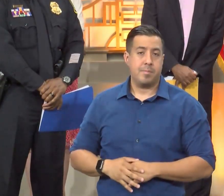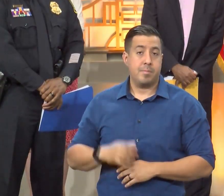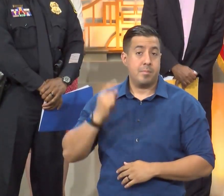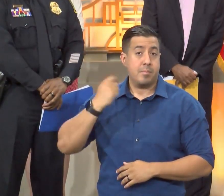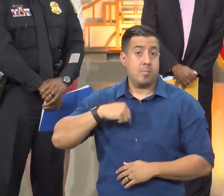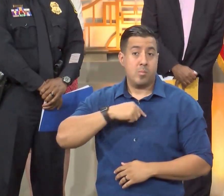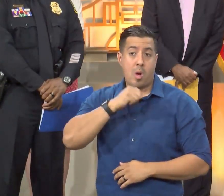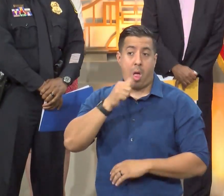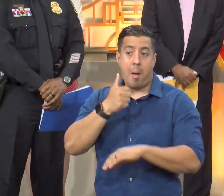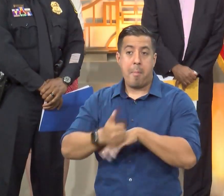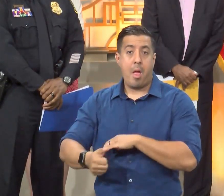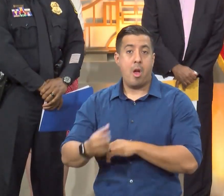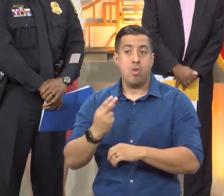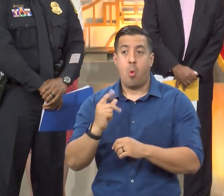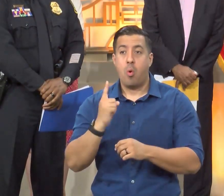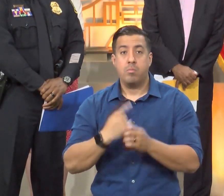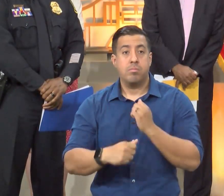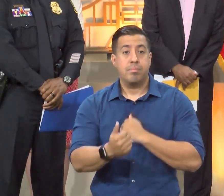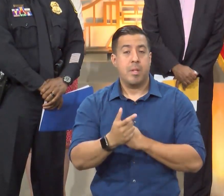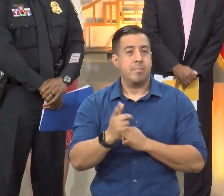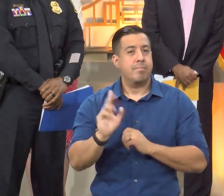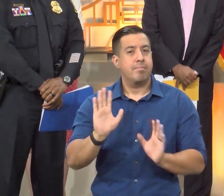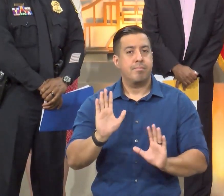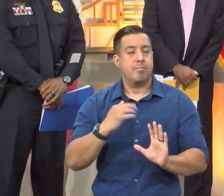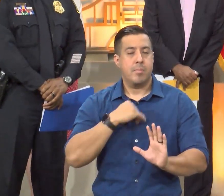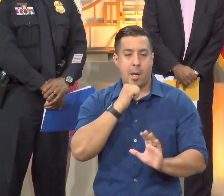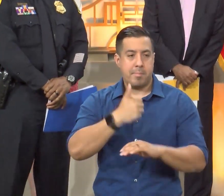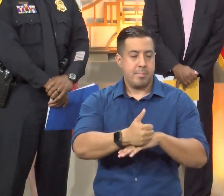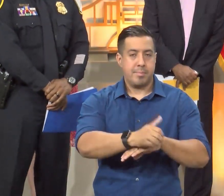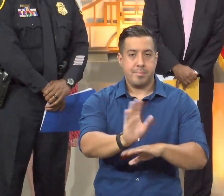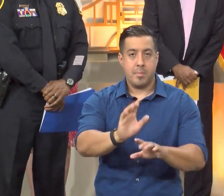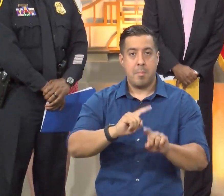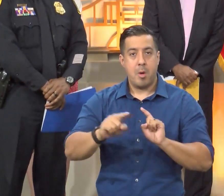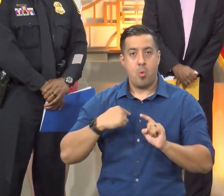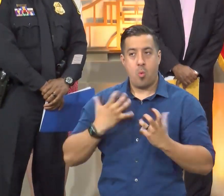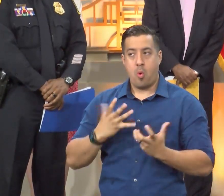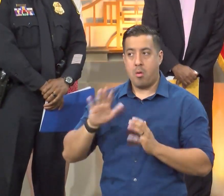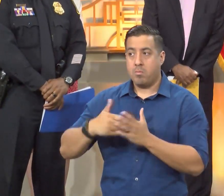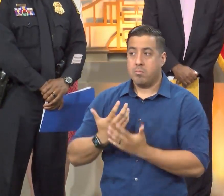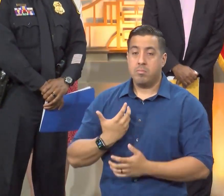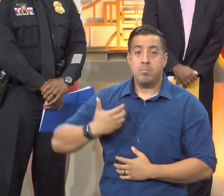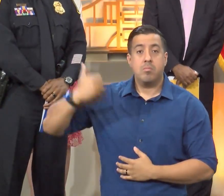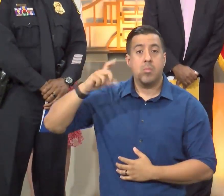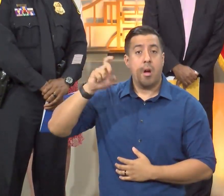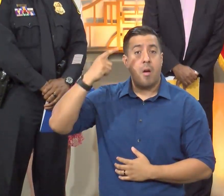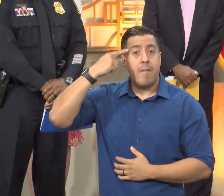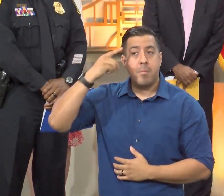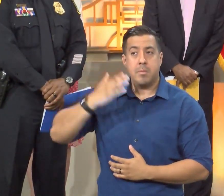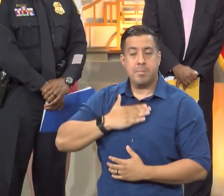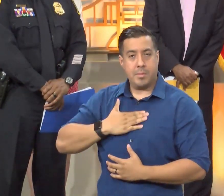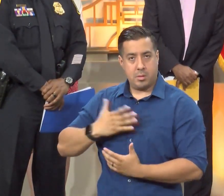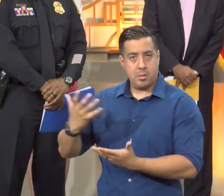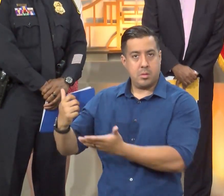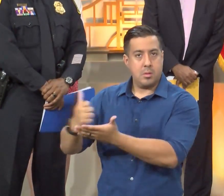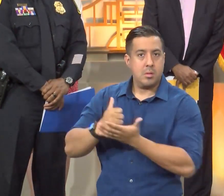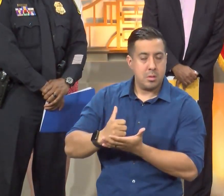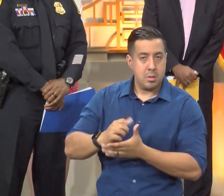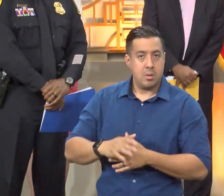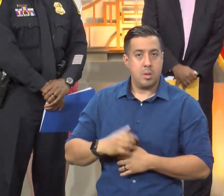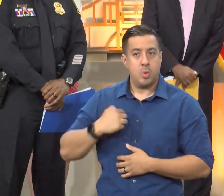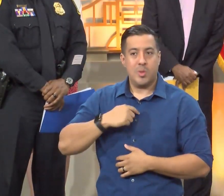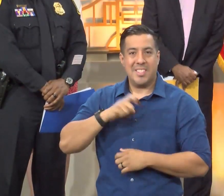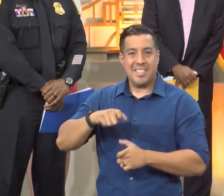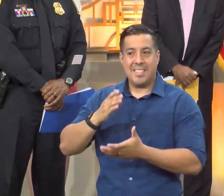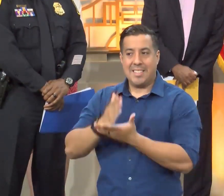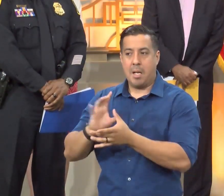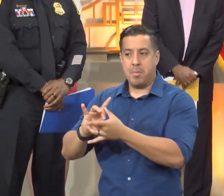we call on all elected officials to work together to address this. We need to stop releasing people on